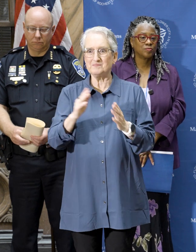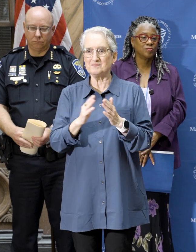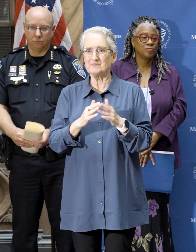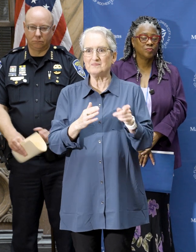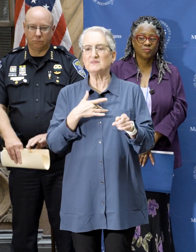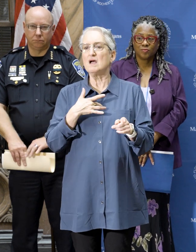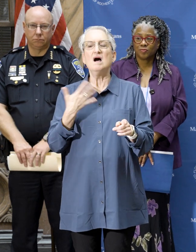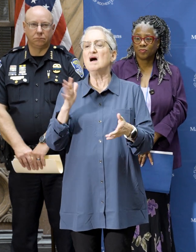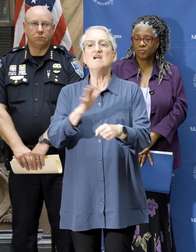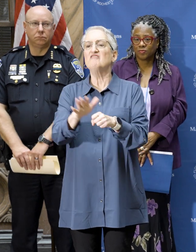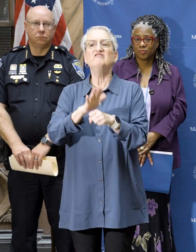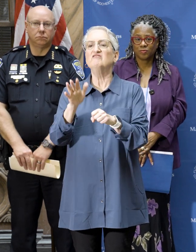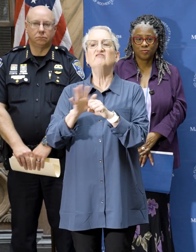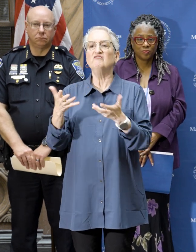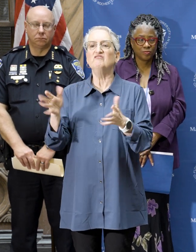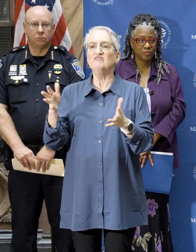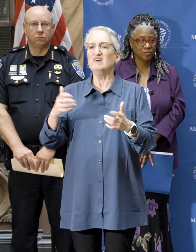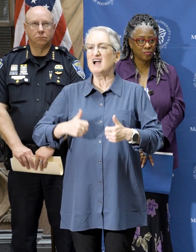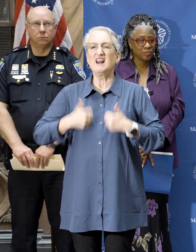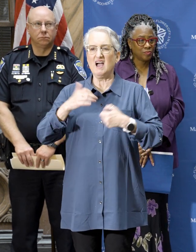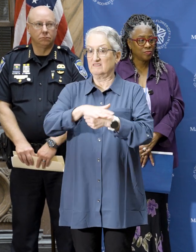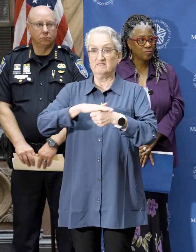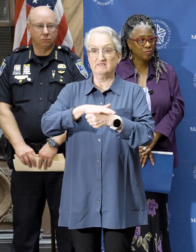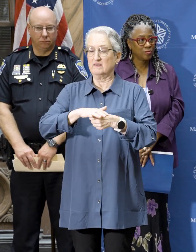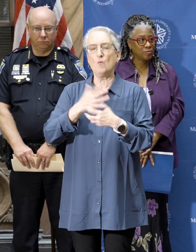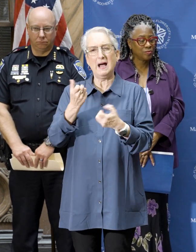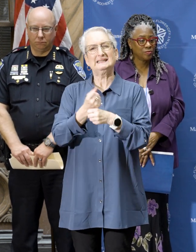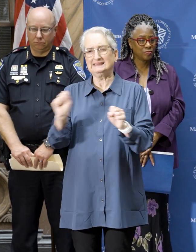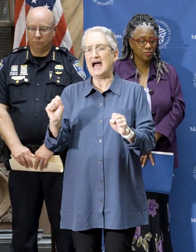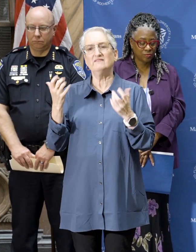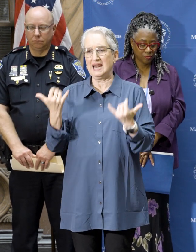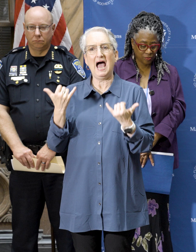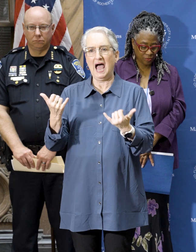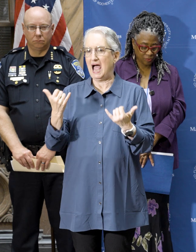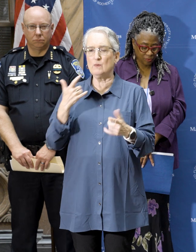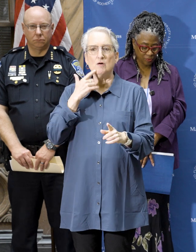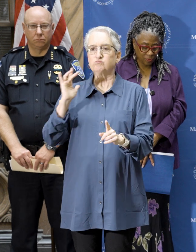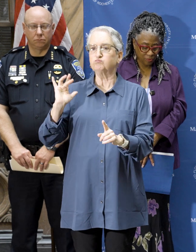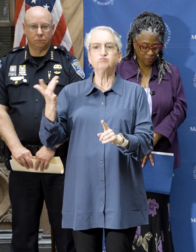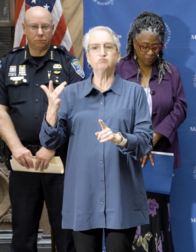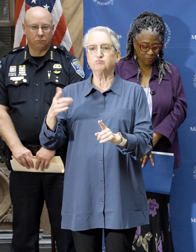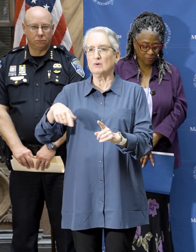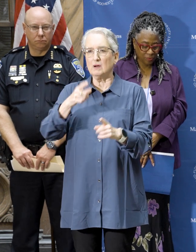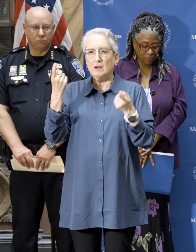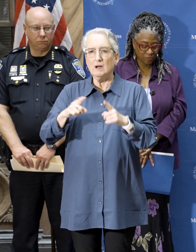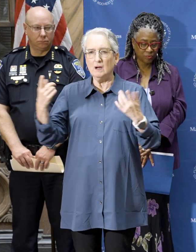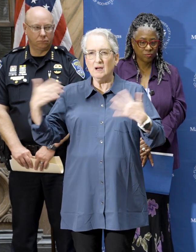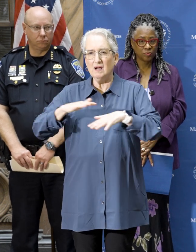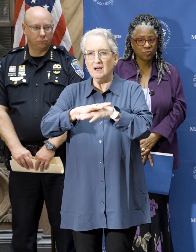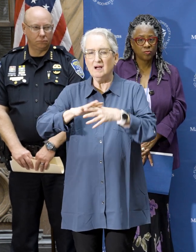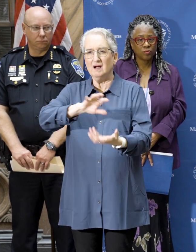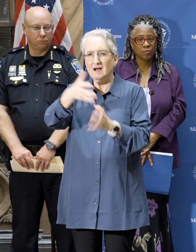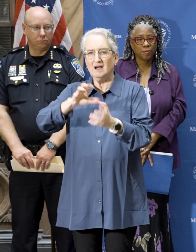want their neighborhoods back. They're tired of it. They're tired of neighborhoods being overrun by people who often aren't from their neighborhoods that come and wreak